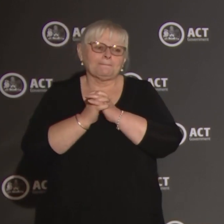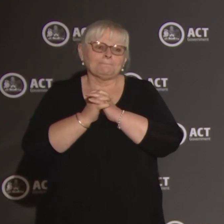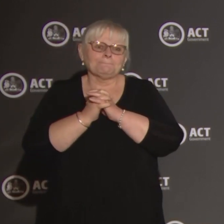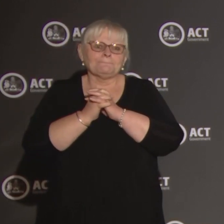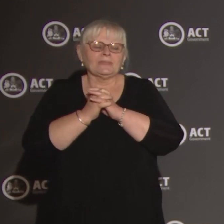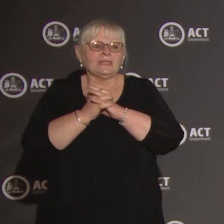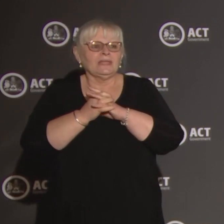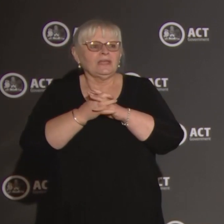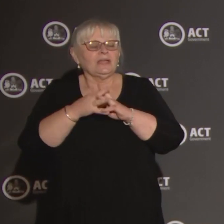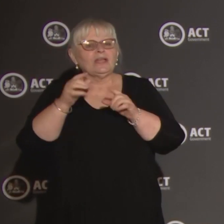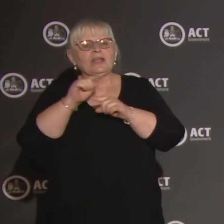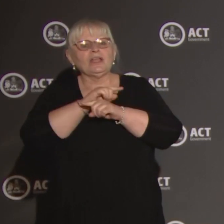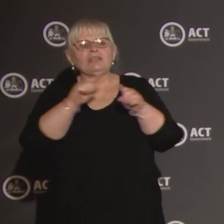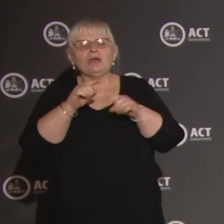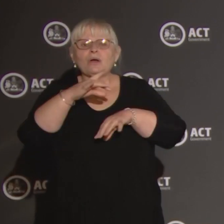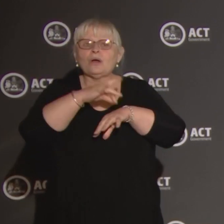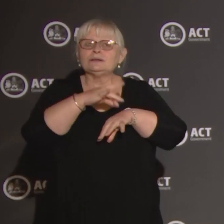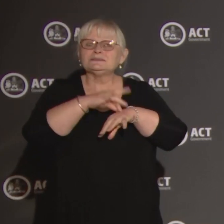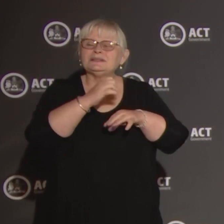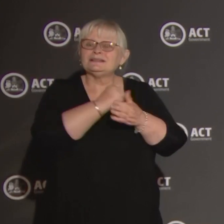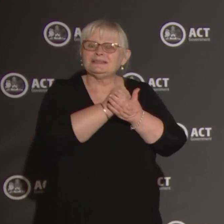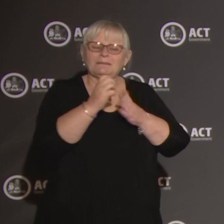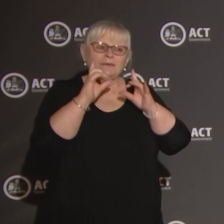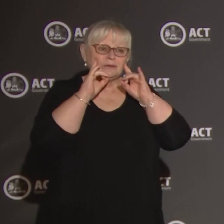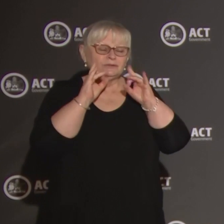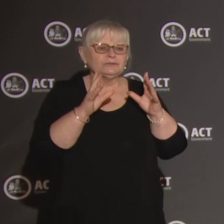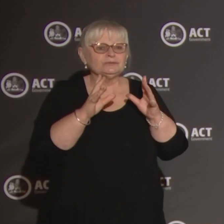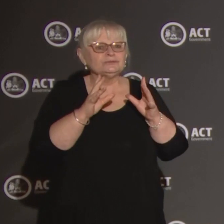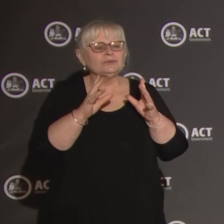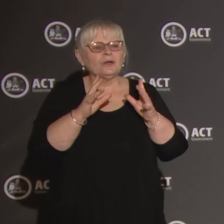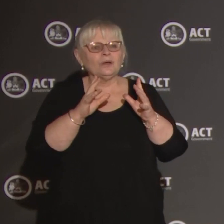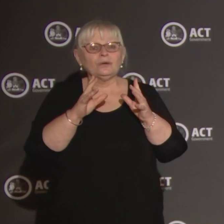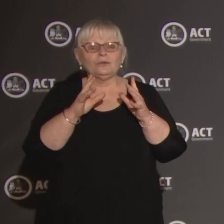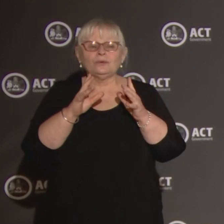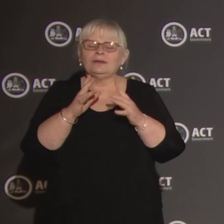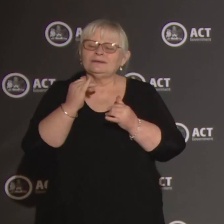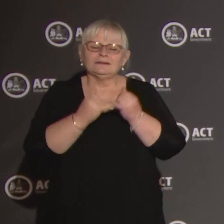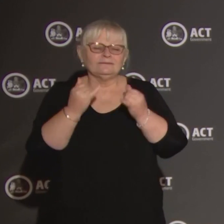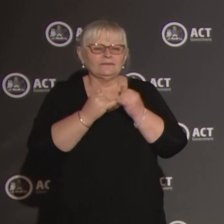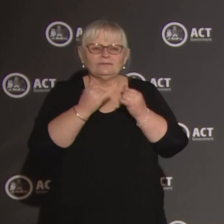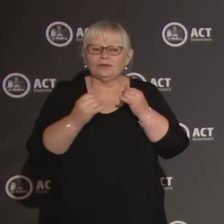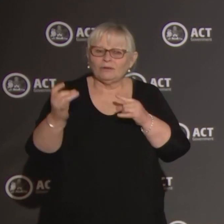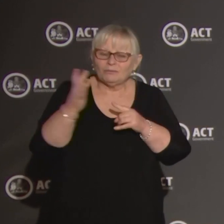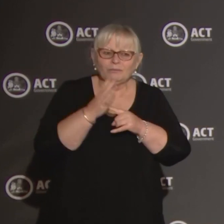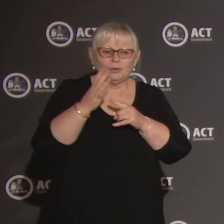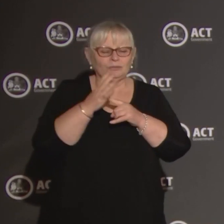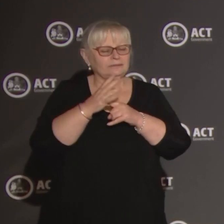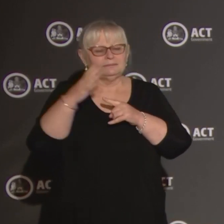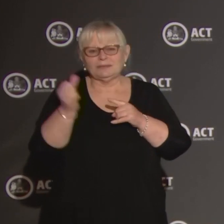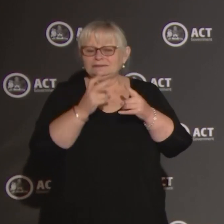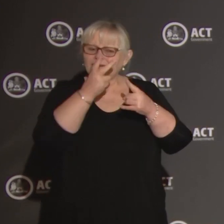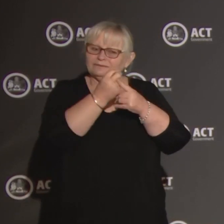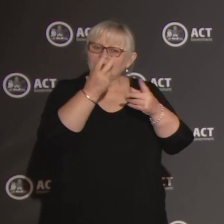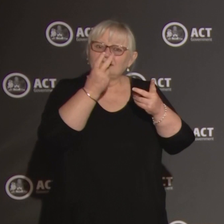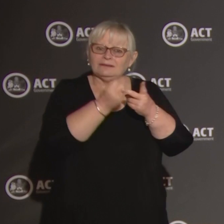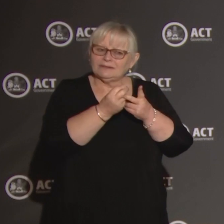So I think those hospital statistics highlight again the absolute importance and value of being fully vaccinated